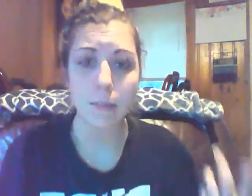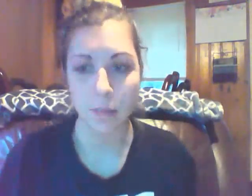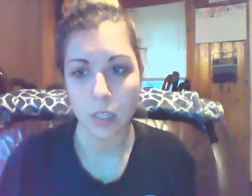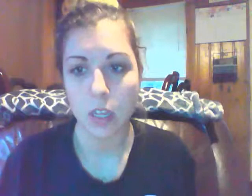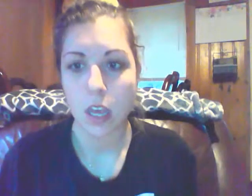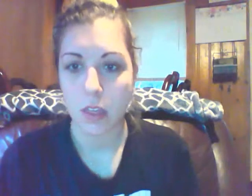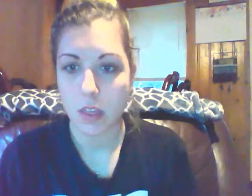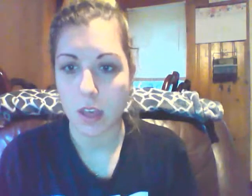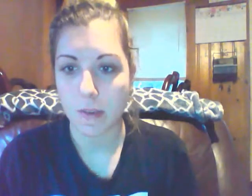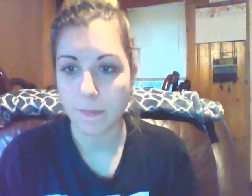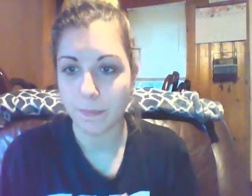time?